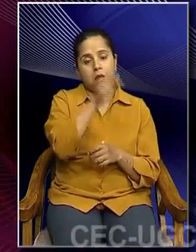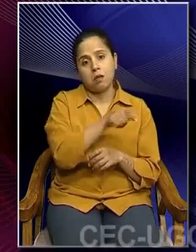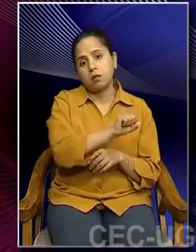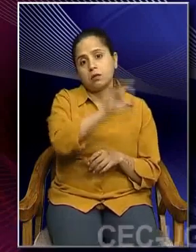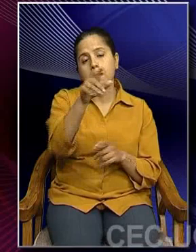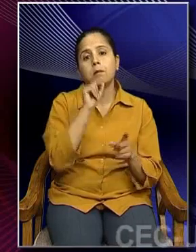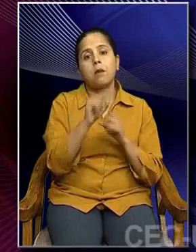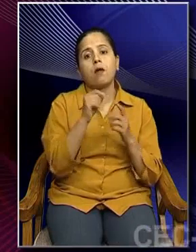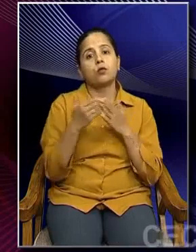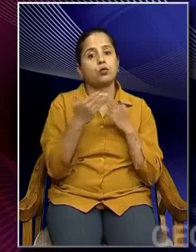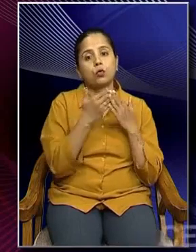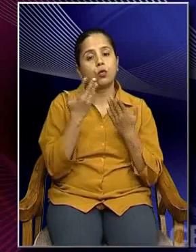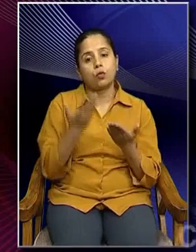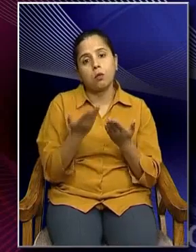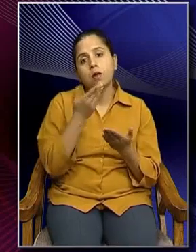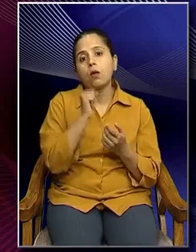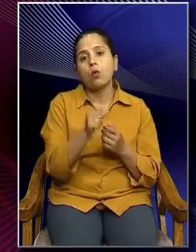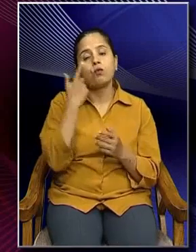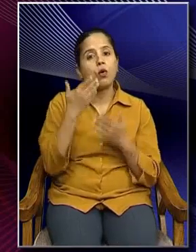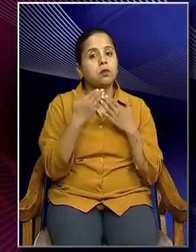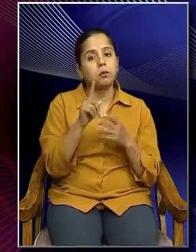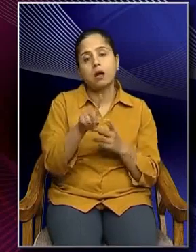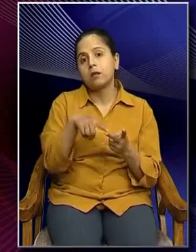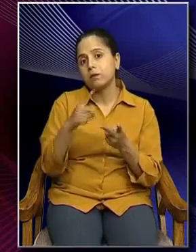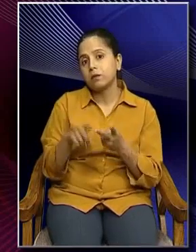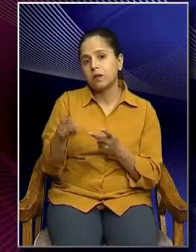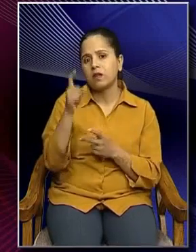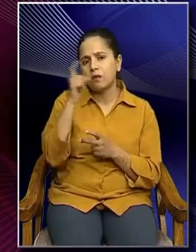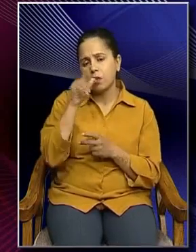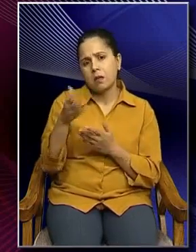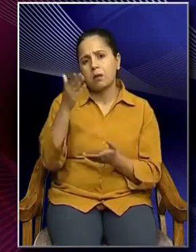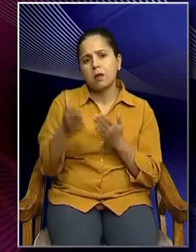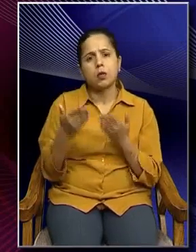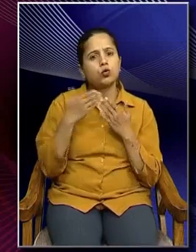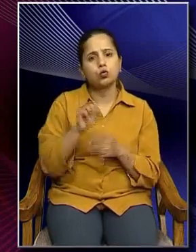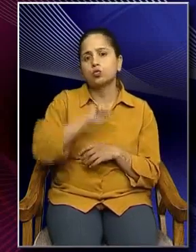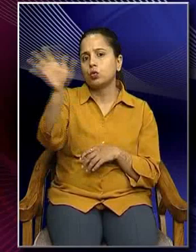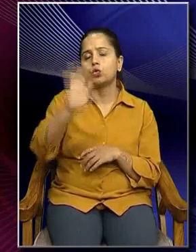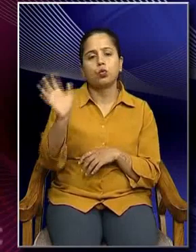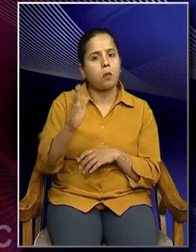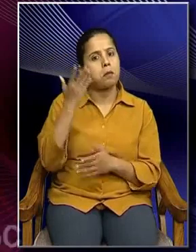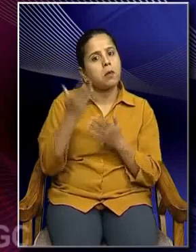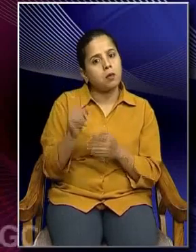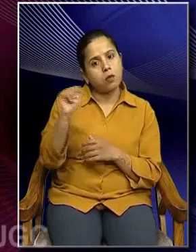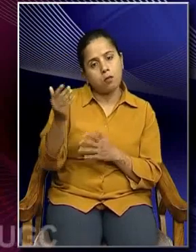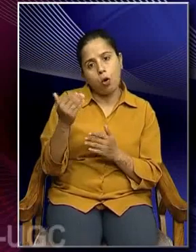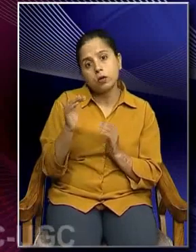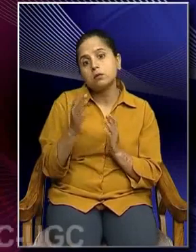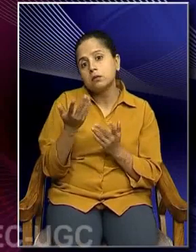to private school for the studies. On the other hand, the girl child probably would not be sent to school. Rather, she would